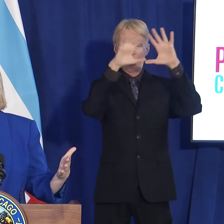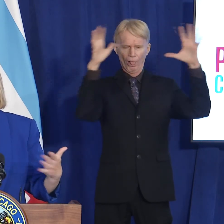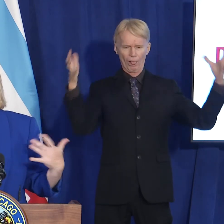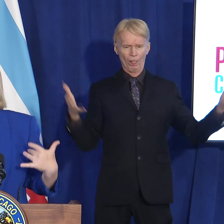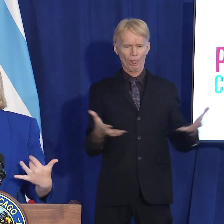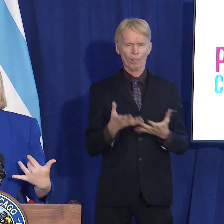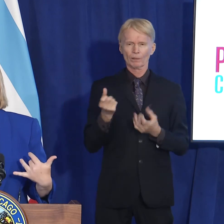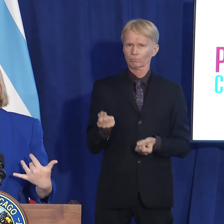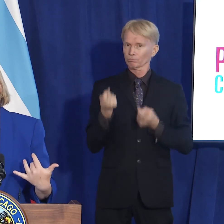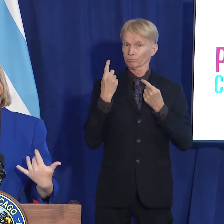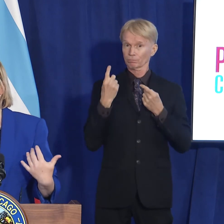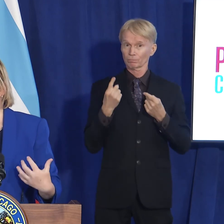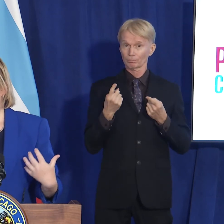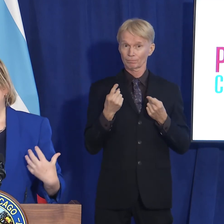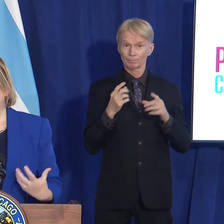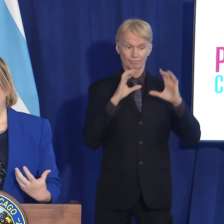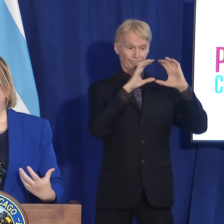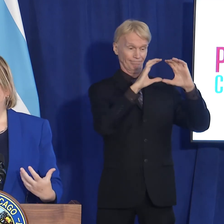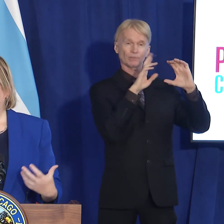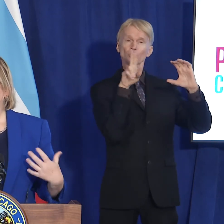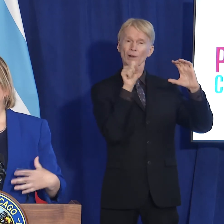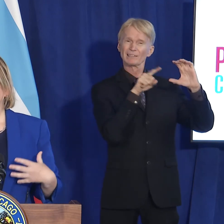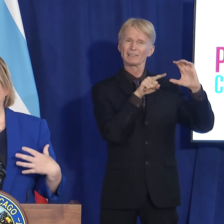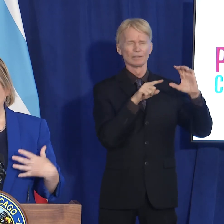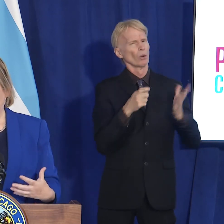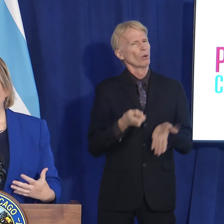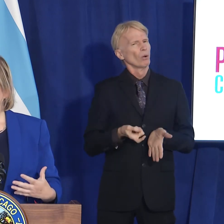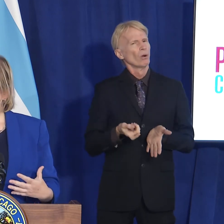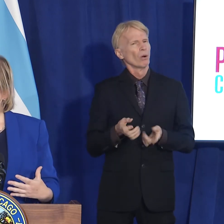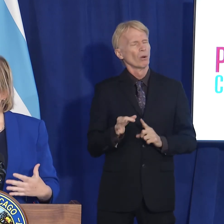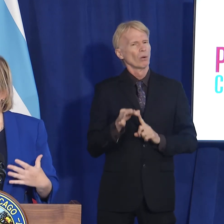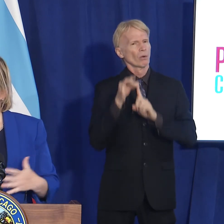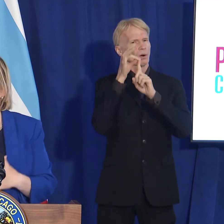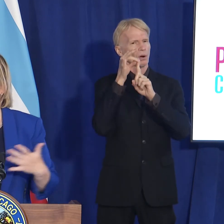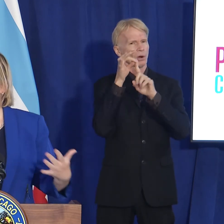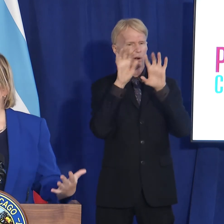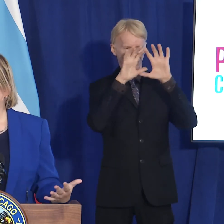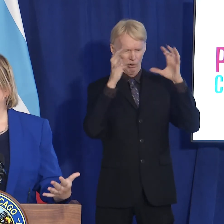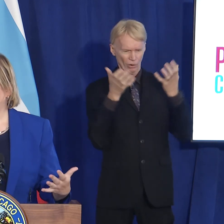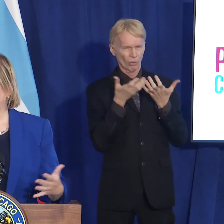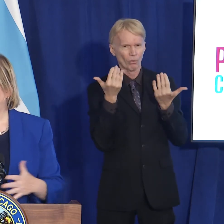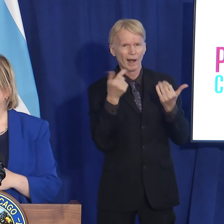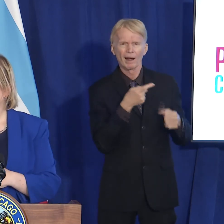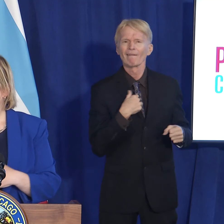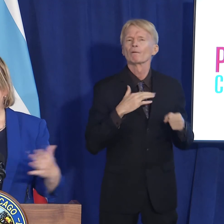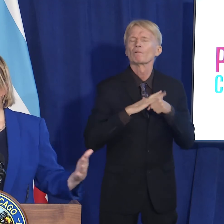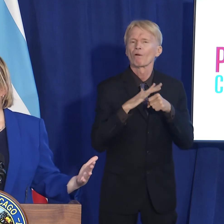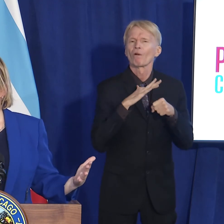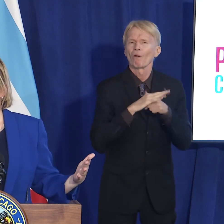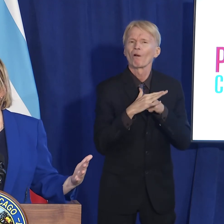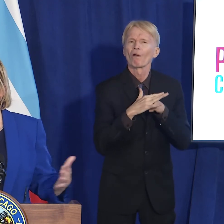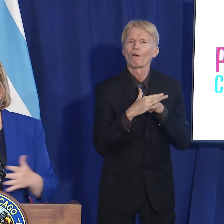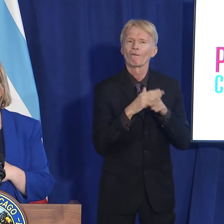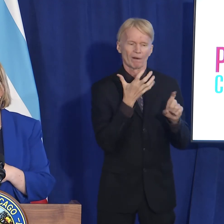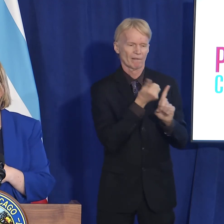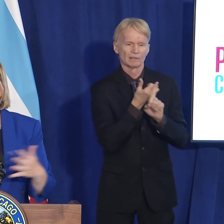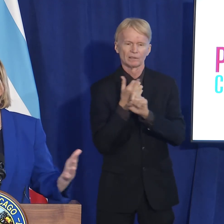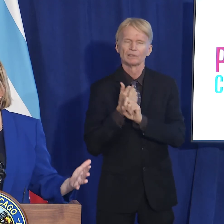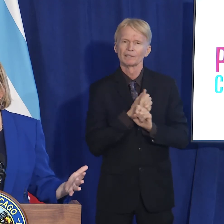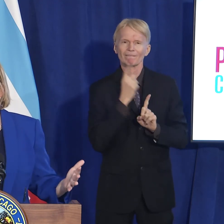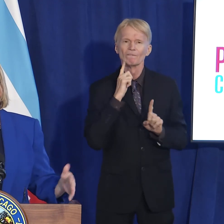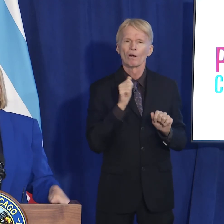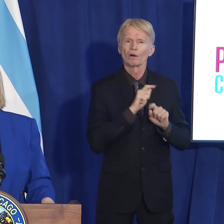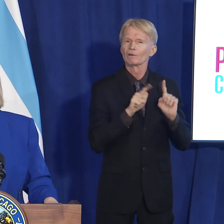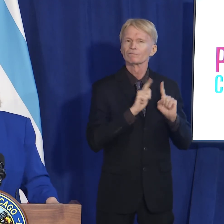of, the U.S. is unique, almost entirely unique in having enough vaccine widely available for